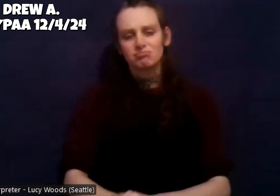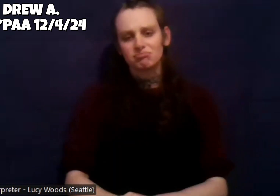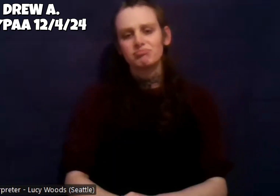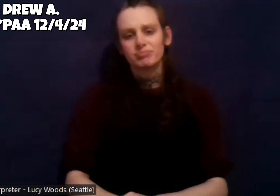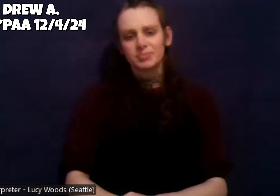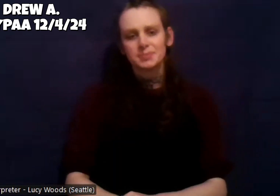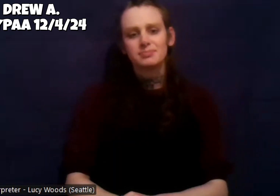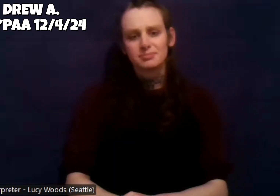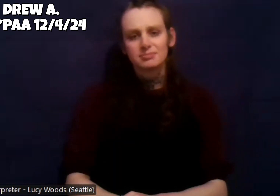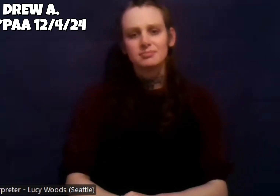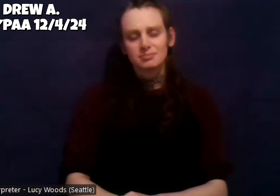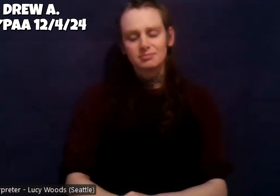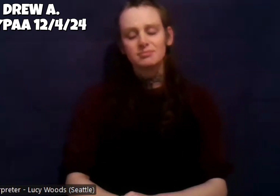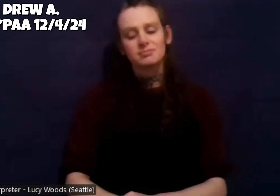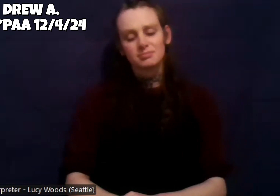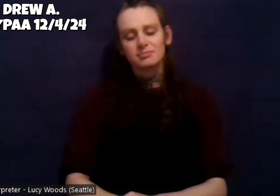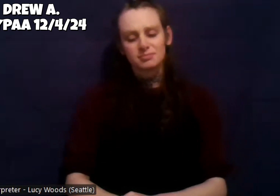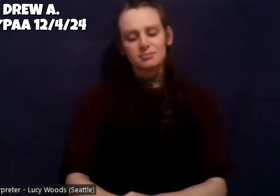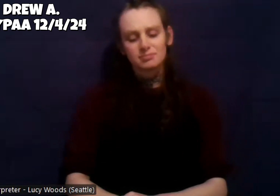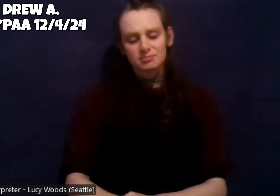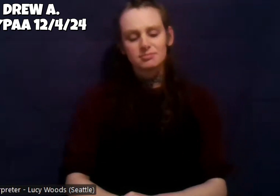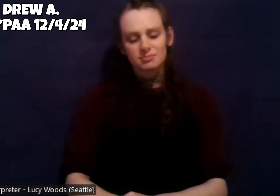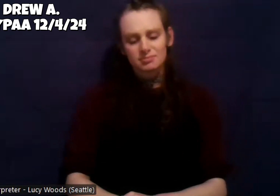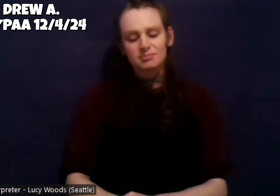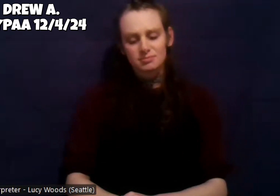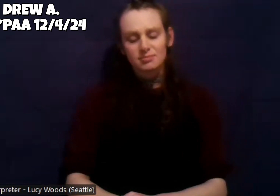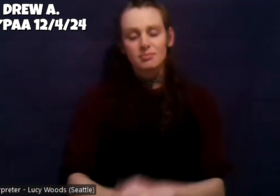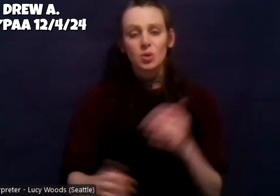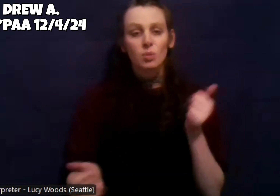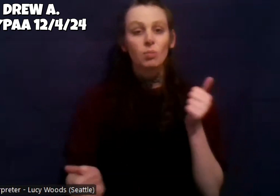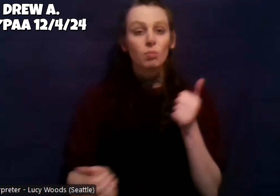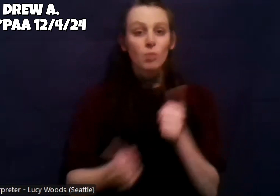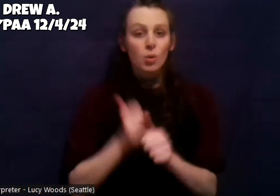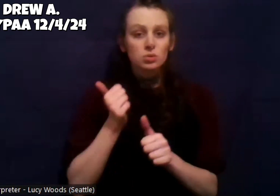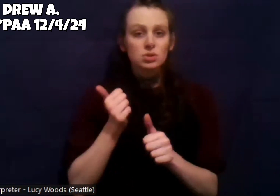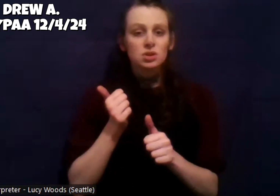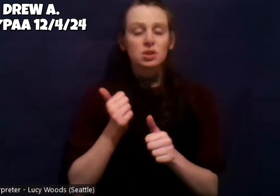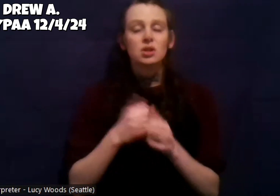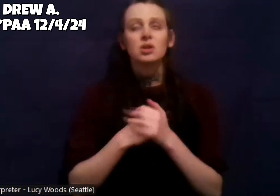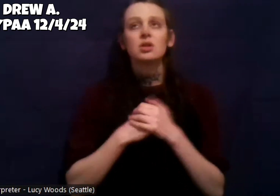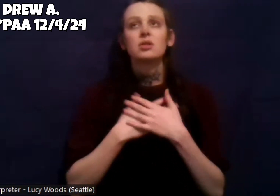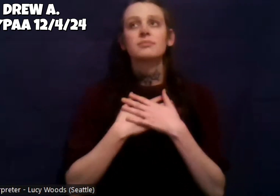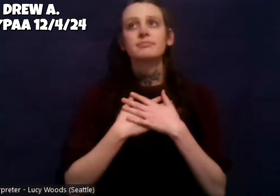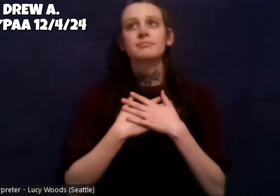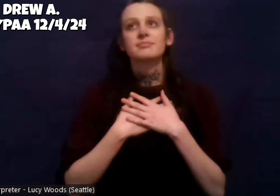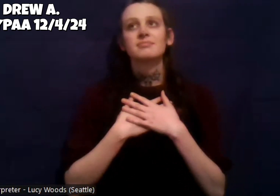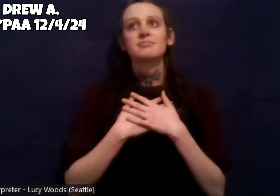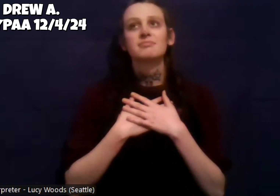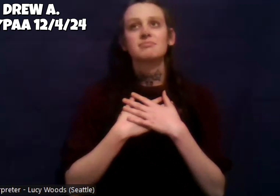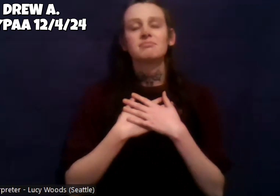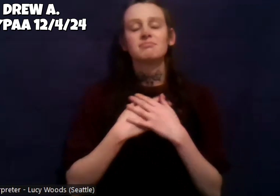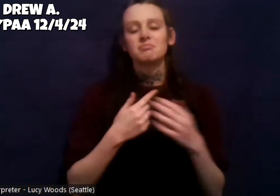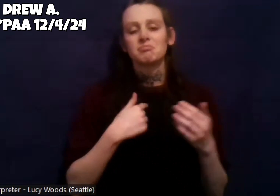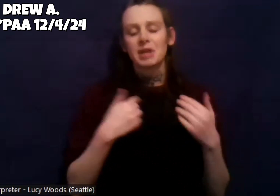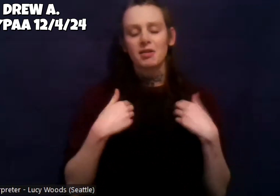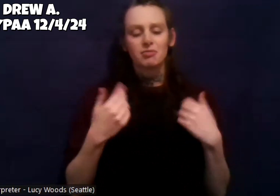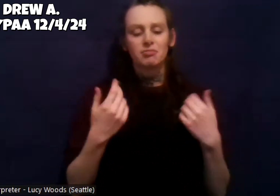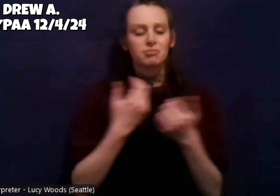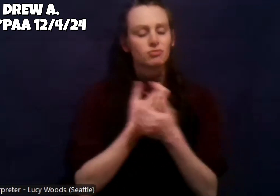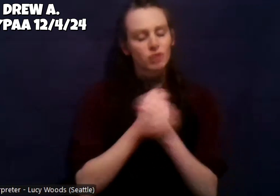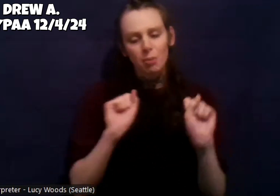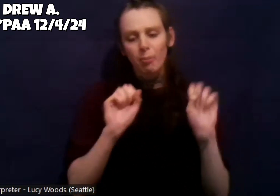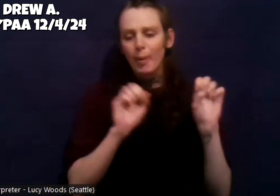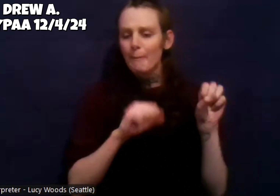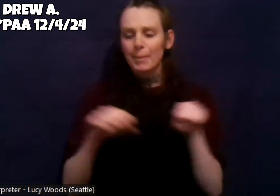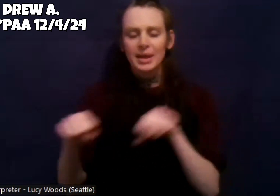anything, I have the freedom and the ability to be myself and I